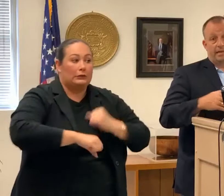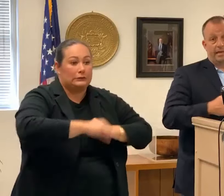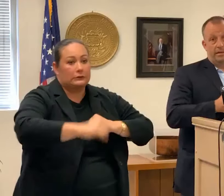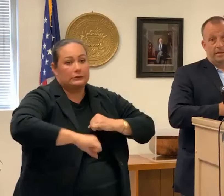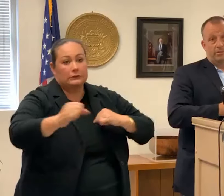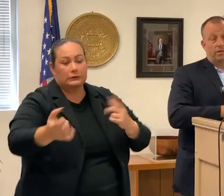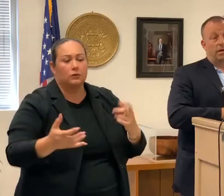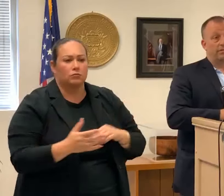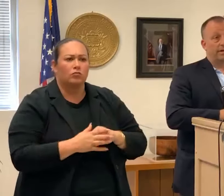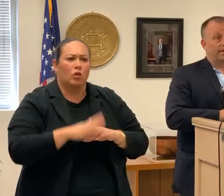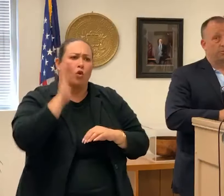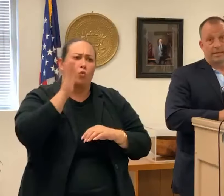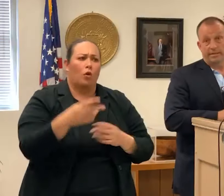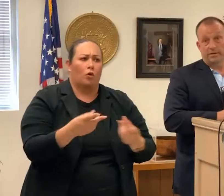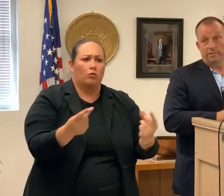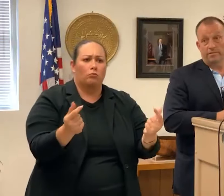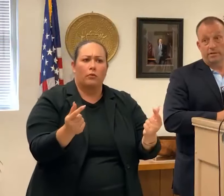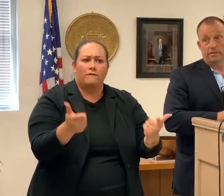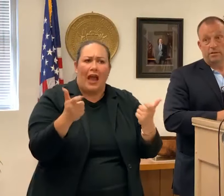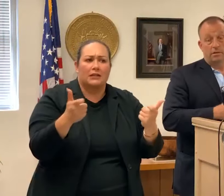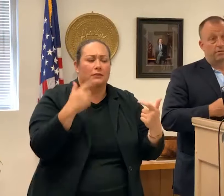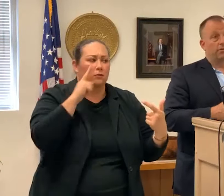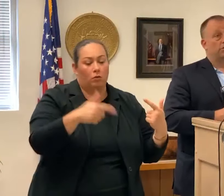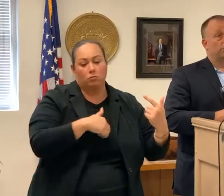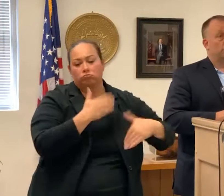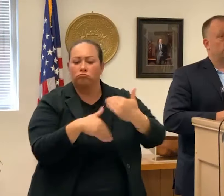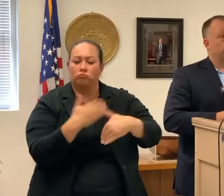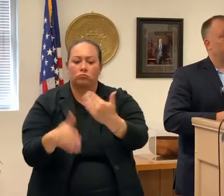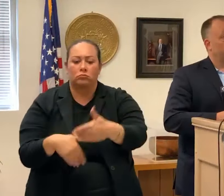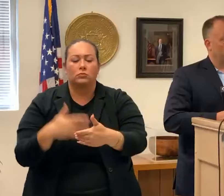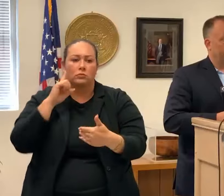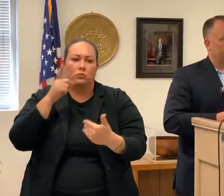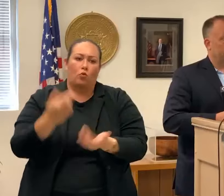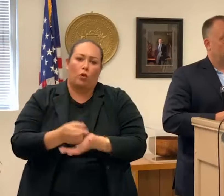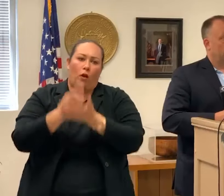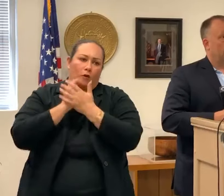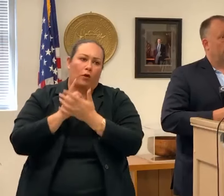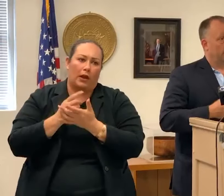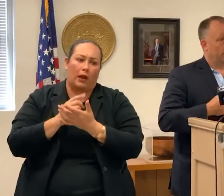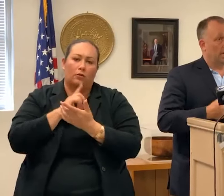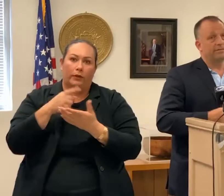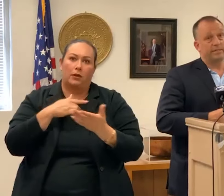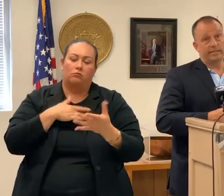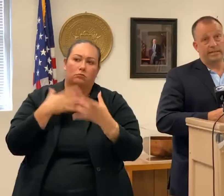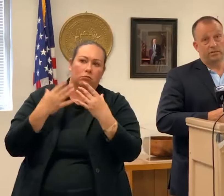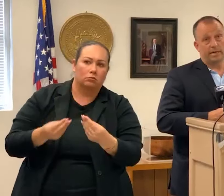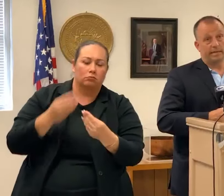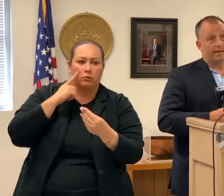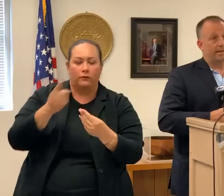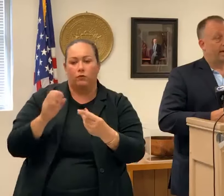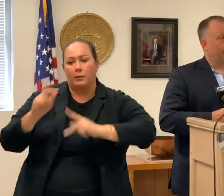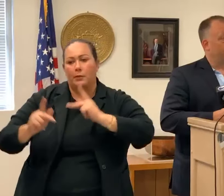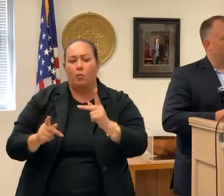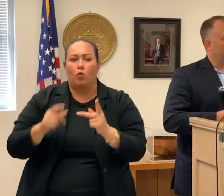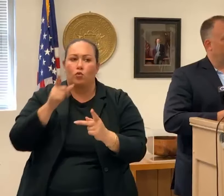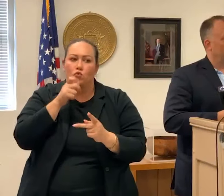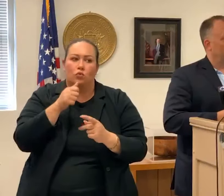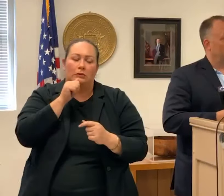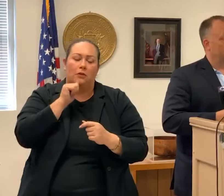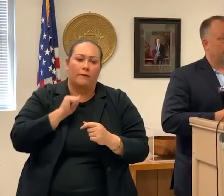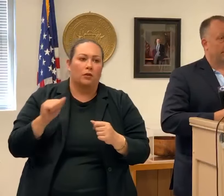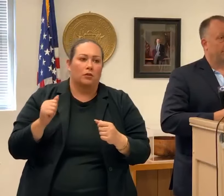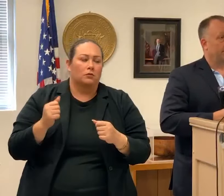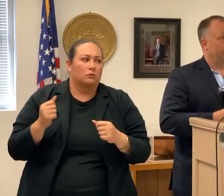this as a recovery and humanitarian fund for those who suffered the greatest. I will give a lot of details about that and how people